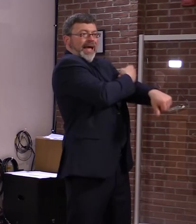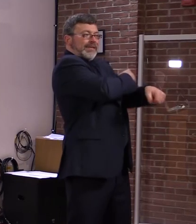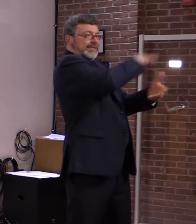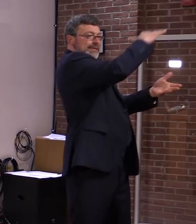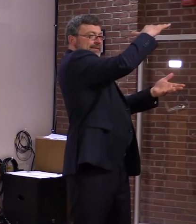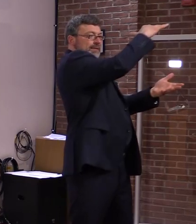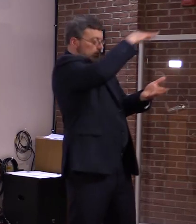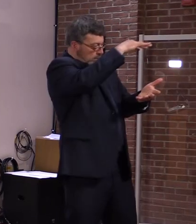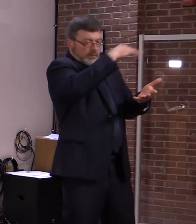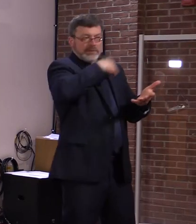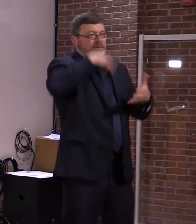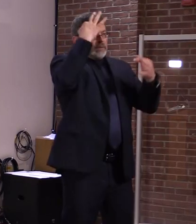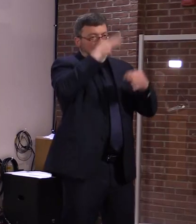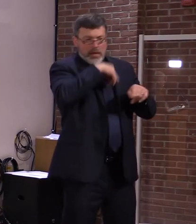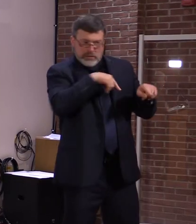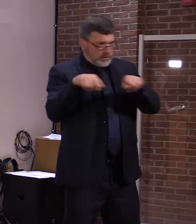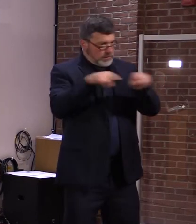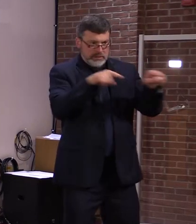absolutely right.